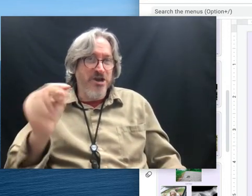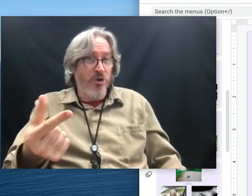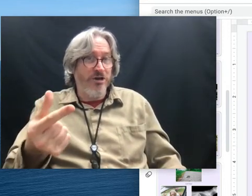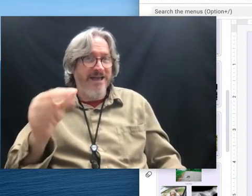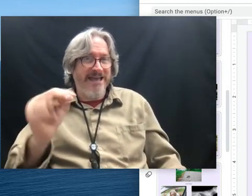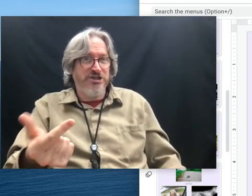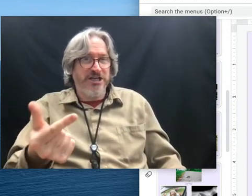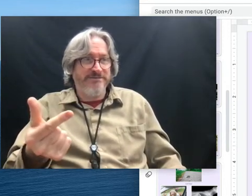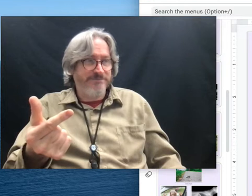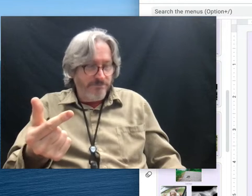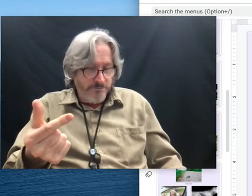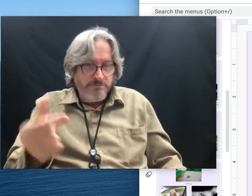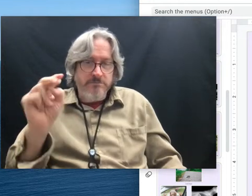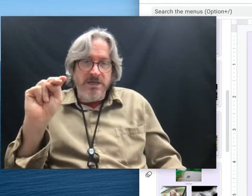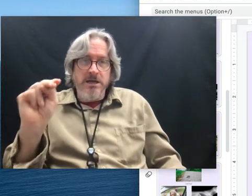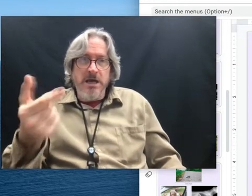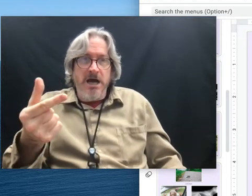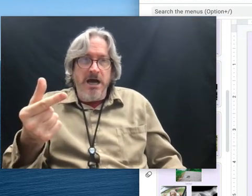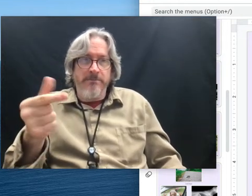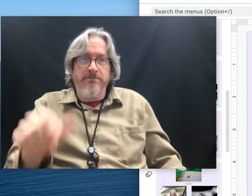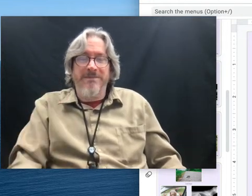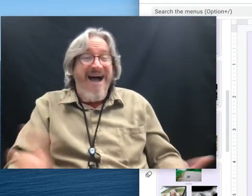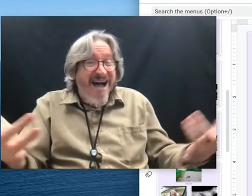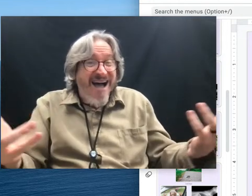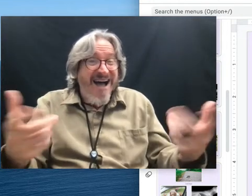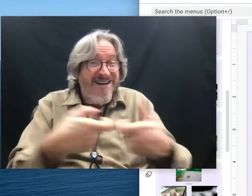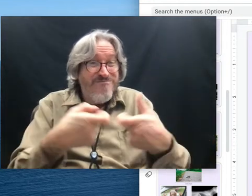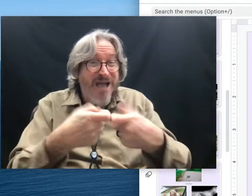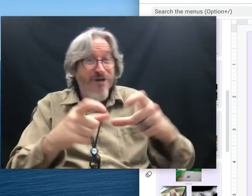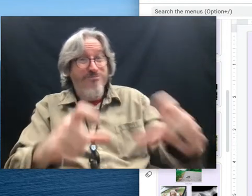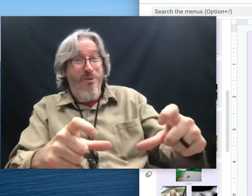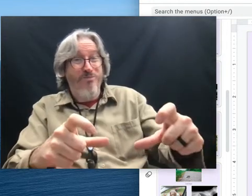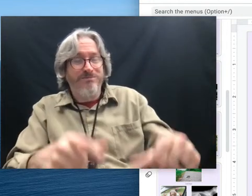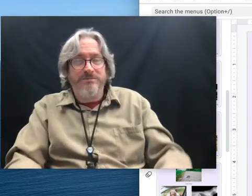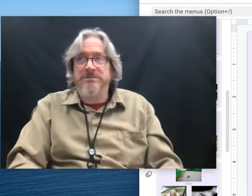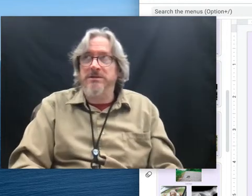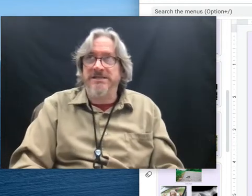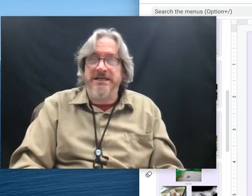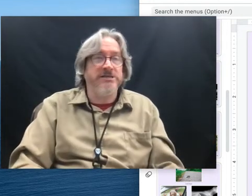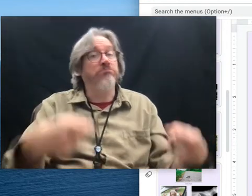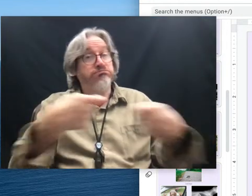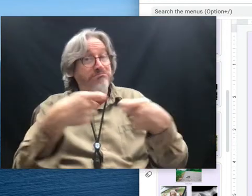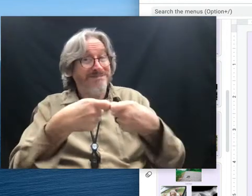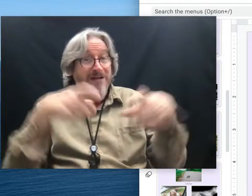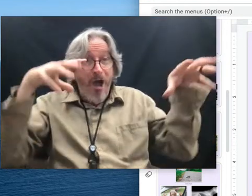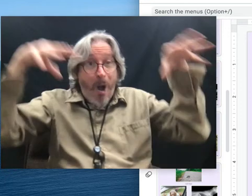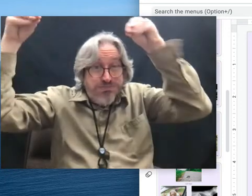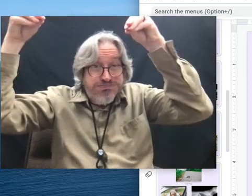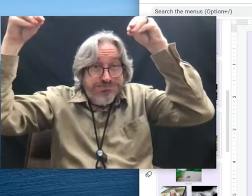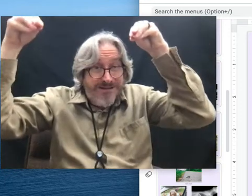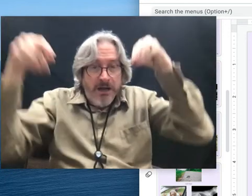NG. Boot, let's see. So